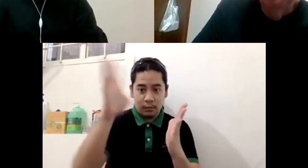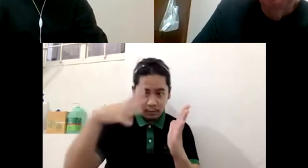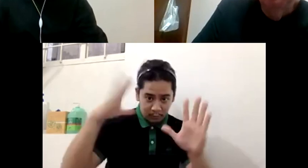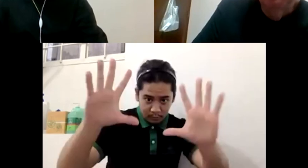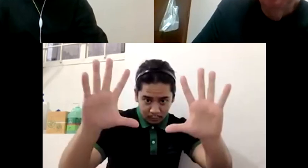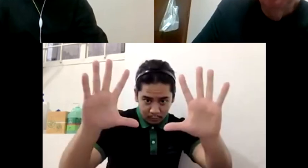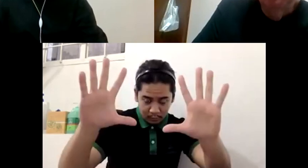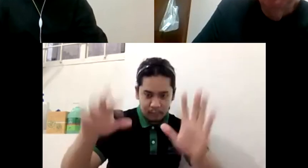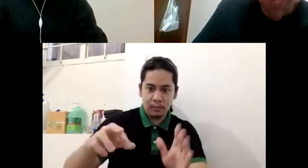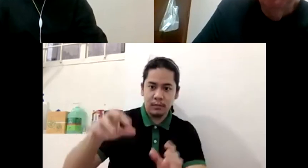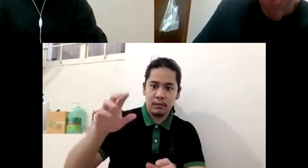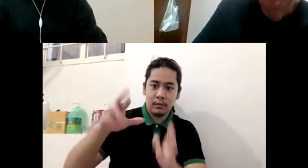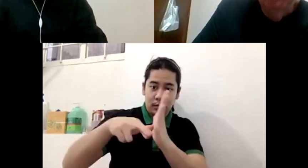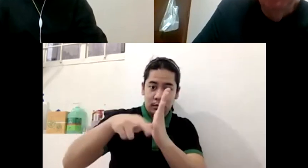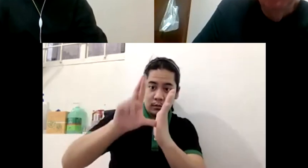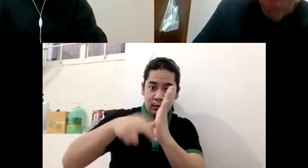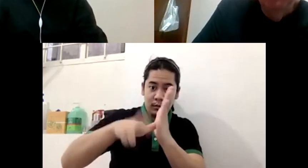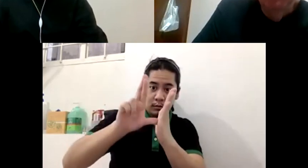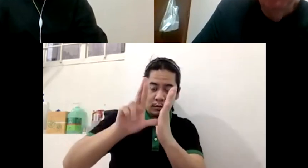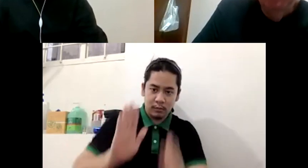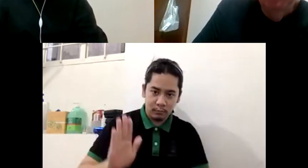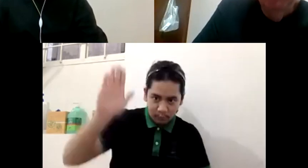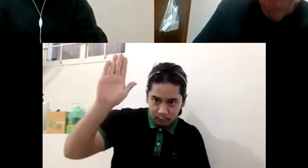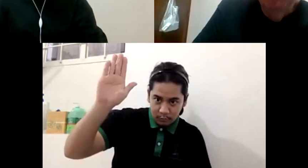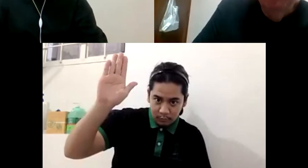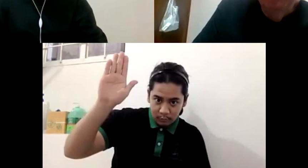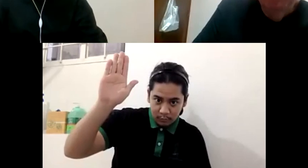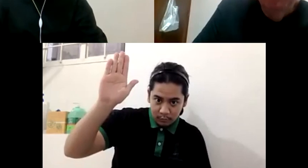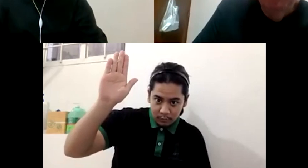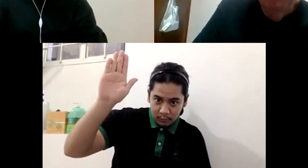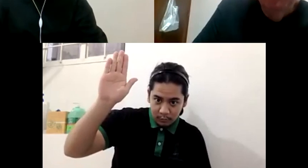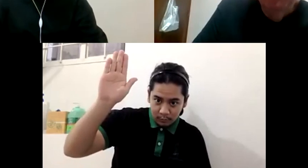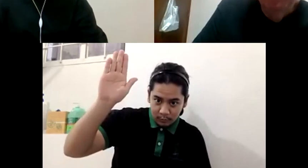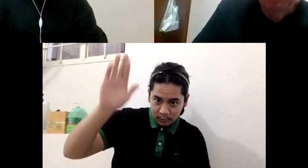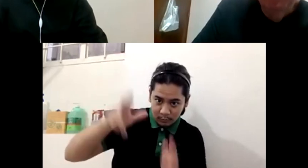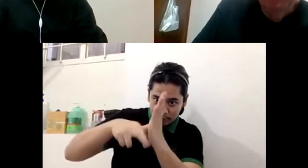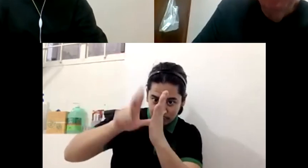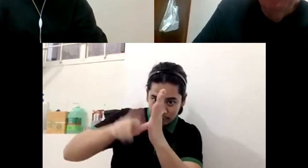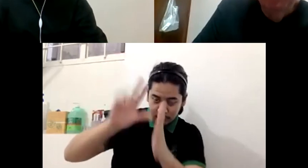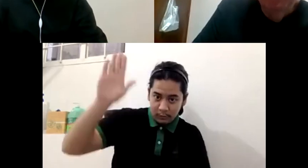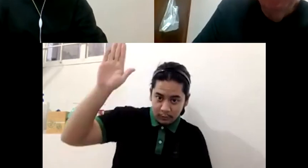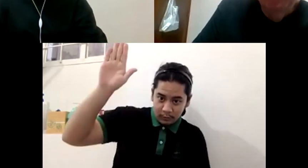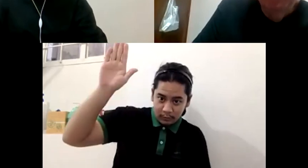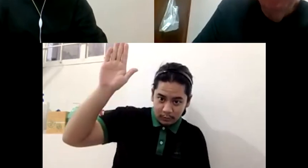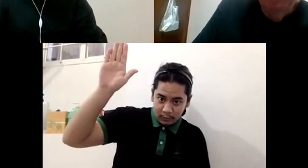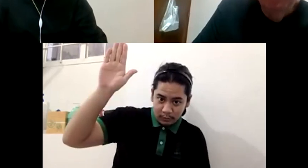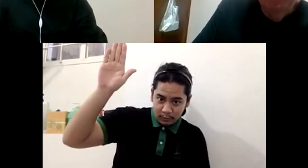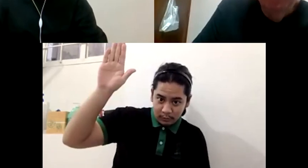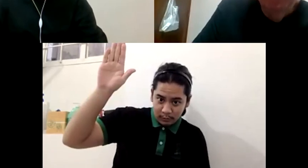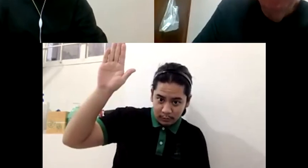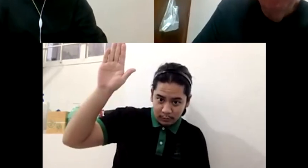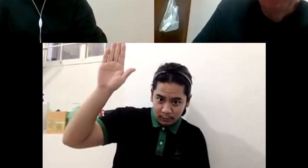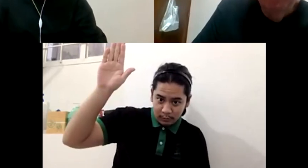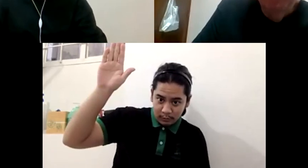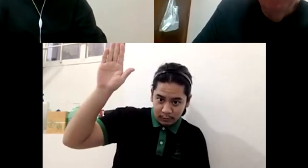the lesson. Hold on. Okay, this is Shock. Review. Raise your hand.